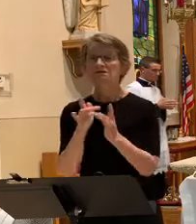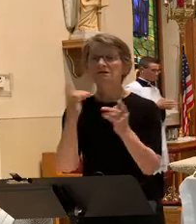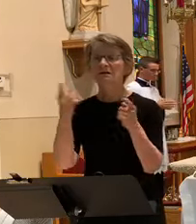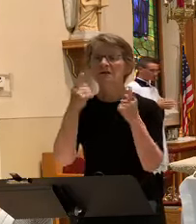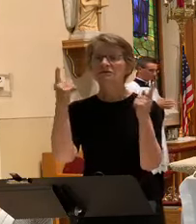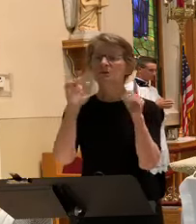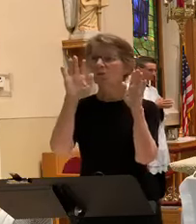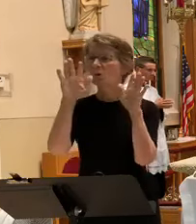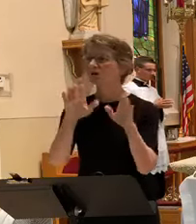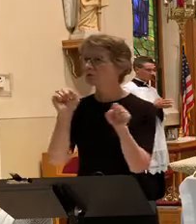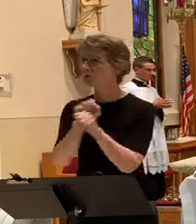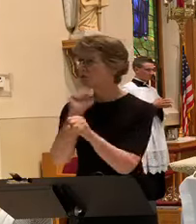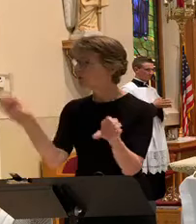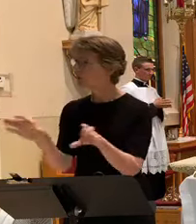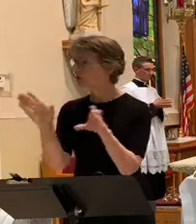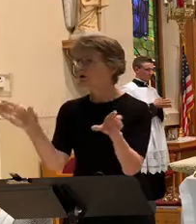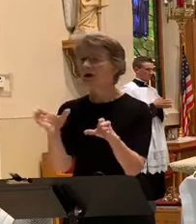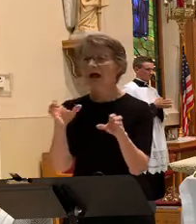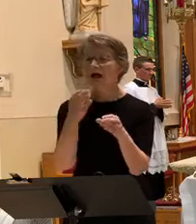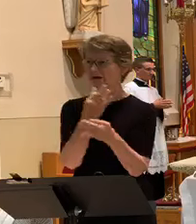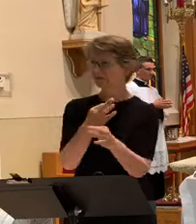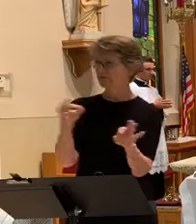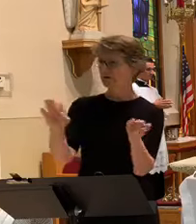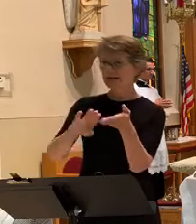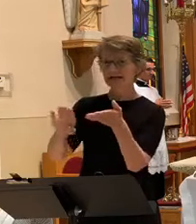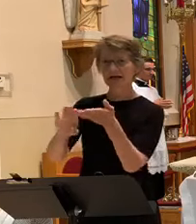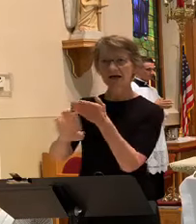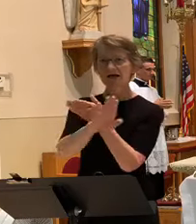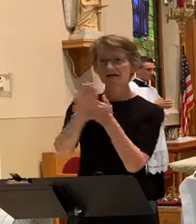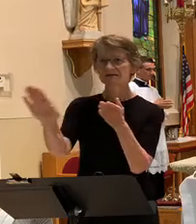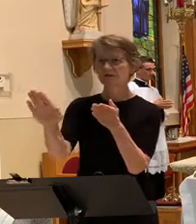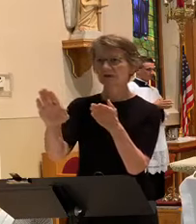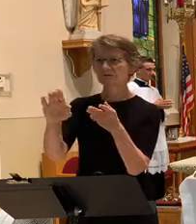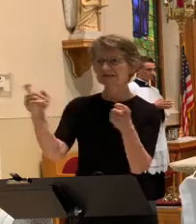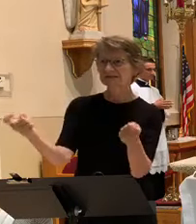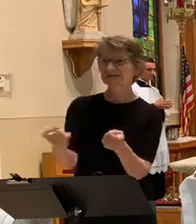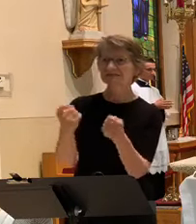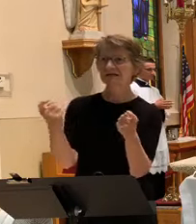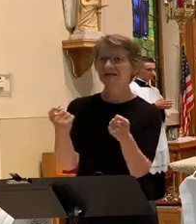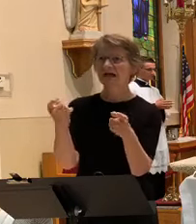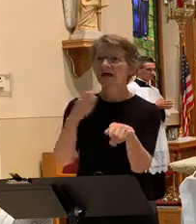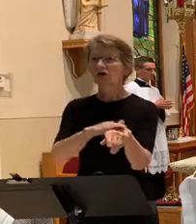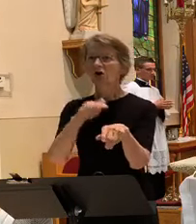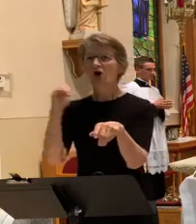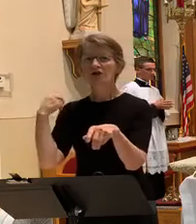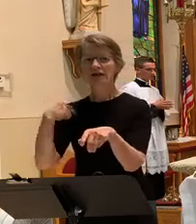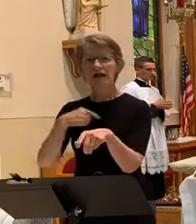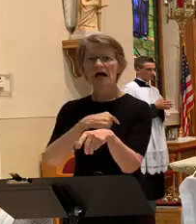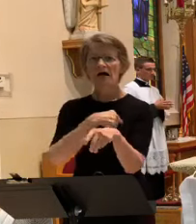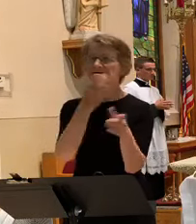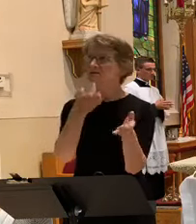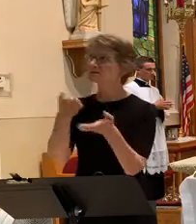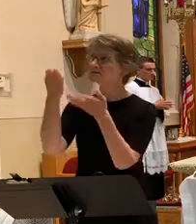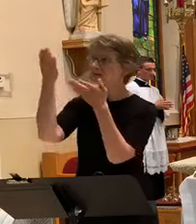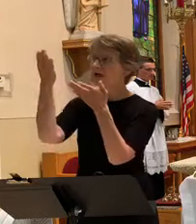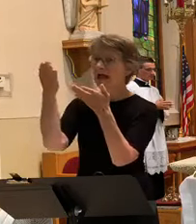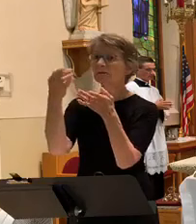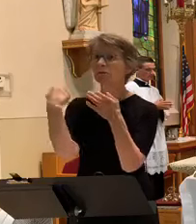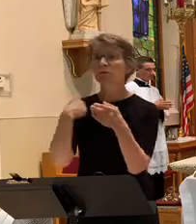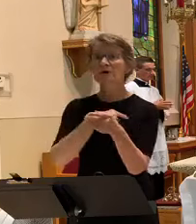marvelous deed by which he has freed us from the yoke of sin and death, summoning us to the glory of being now